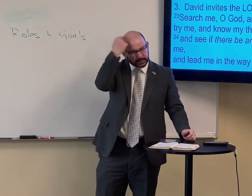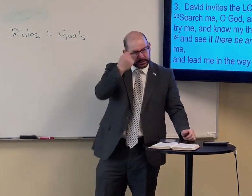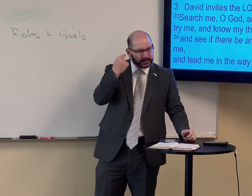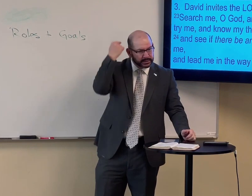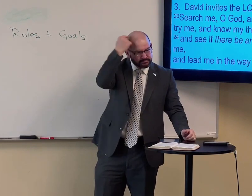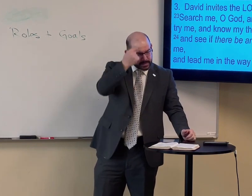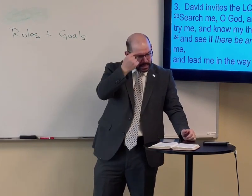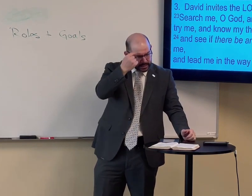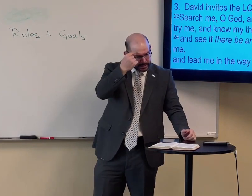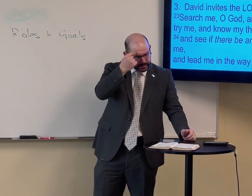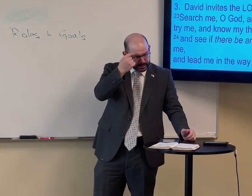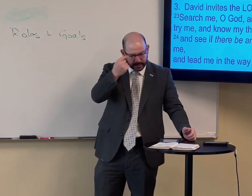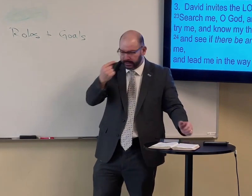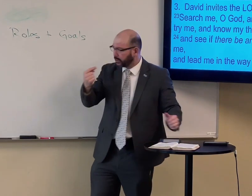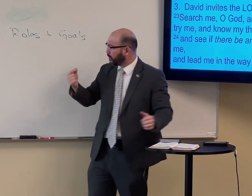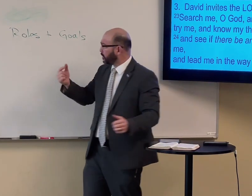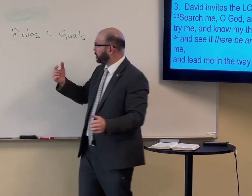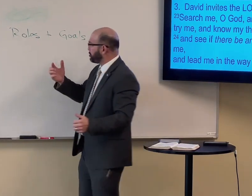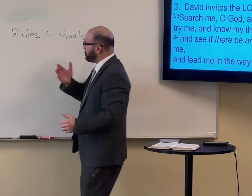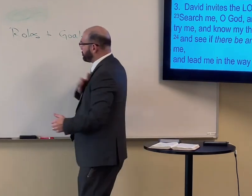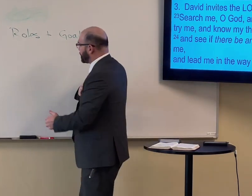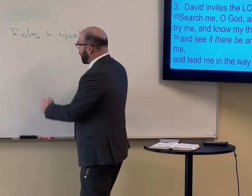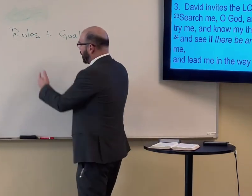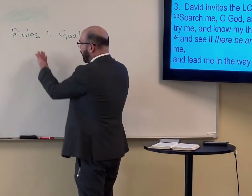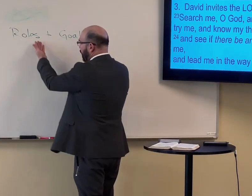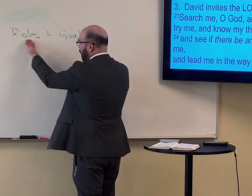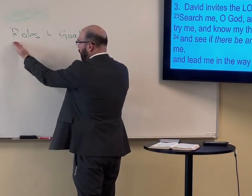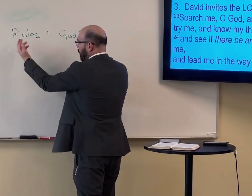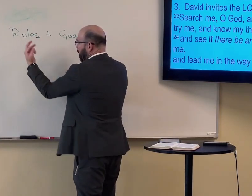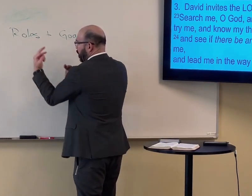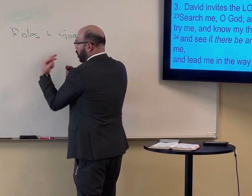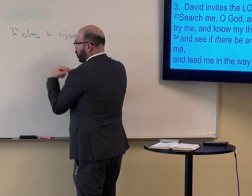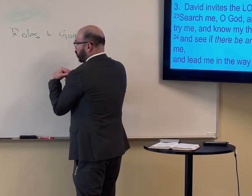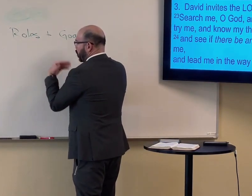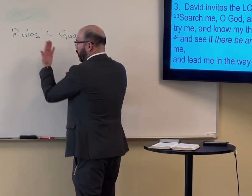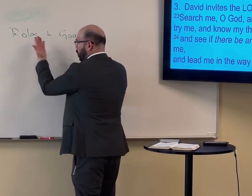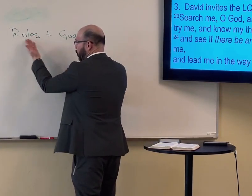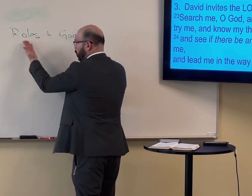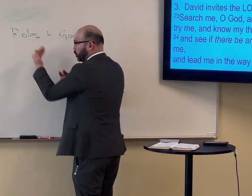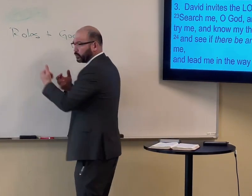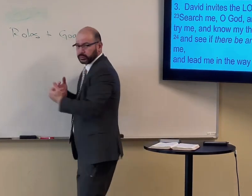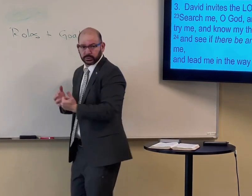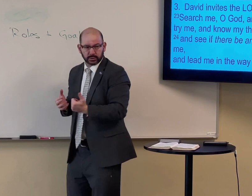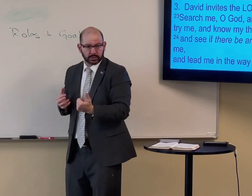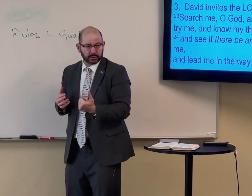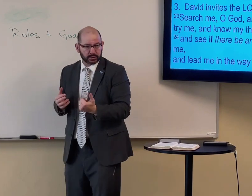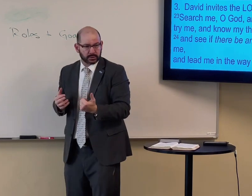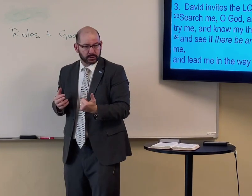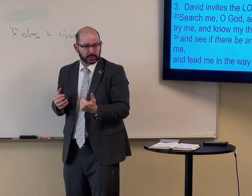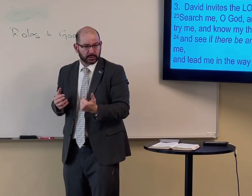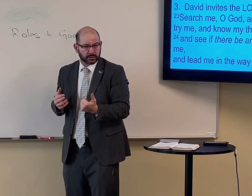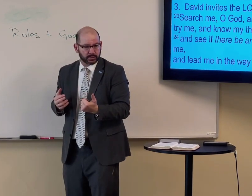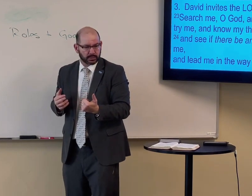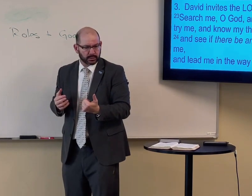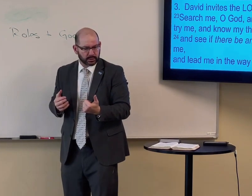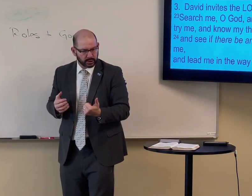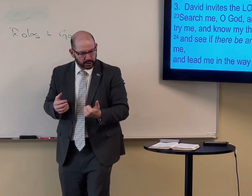We need to think about, I'm trying to see how that relates to what you were saying. Roles are responsibilities. This is where we